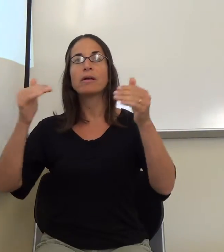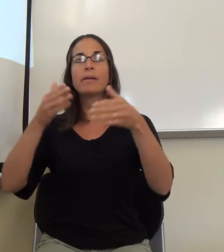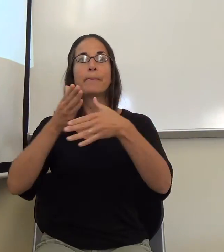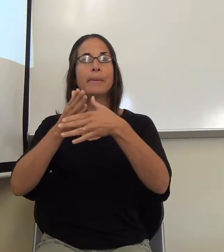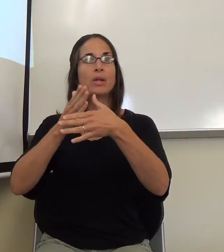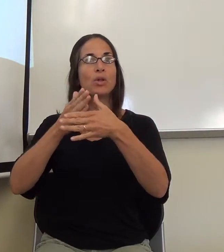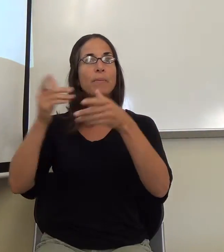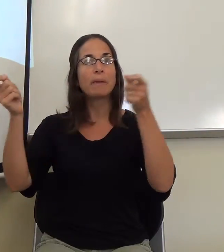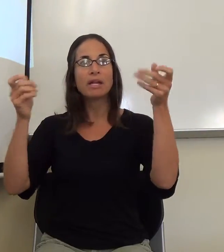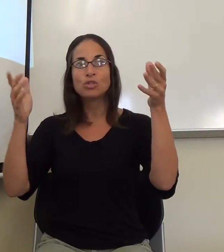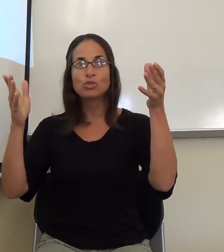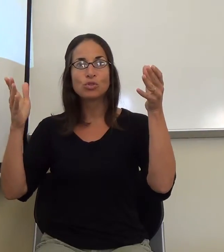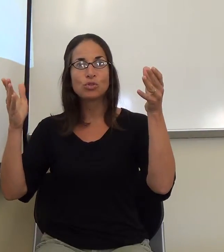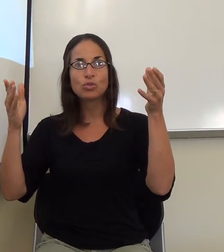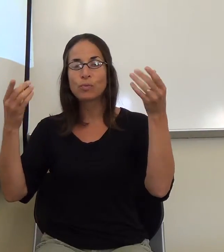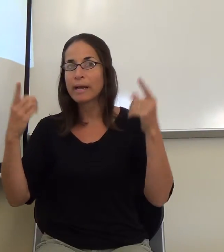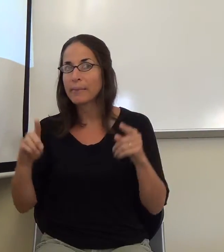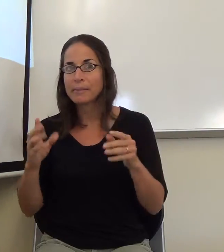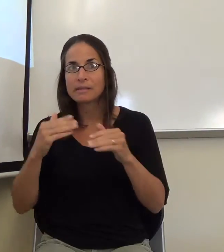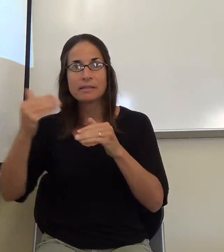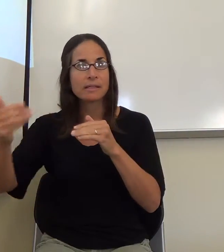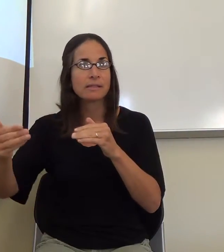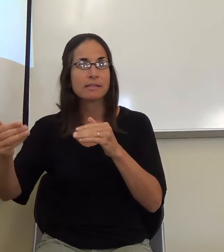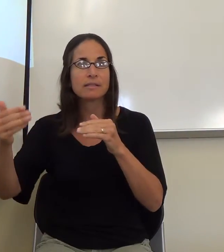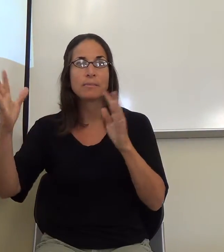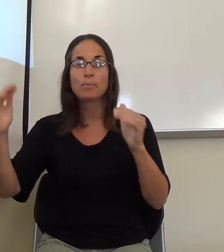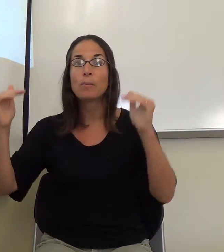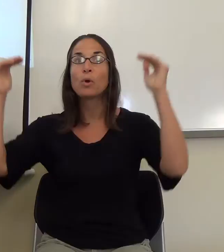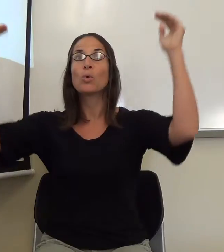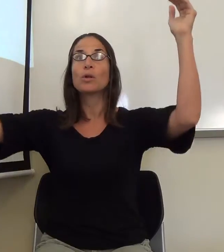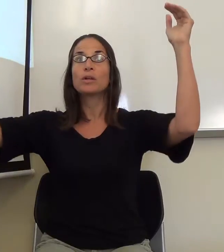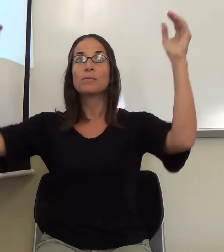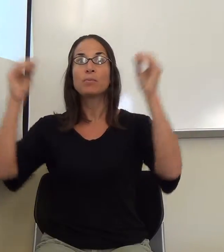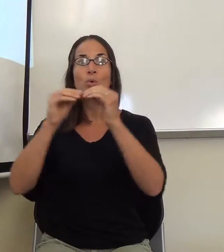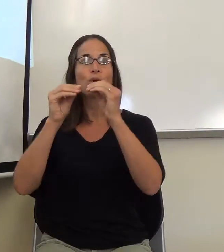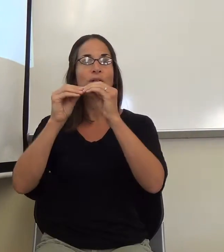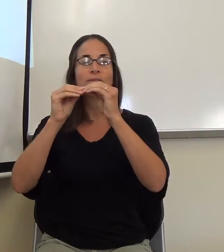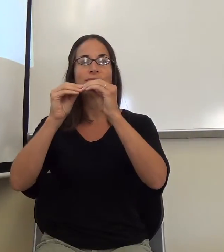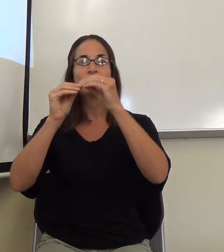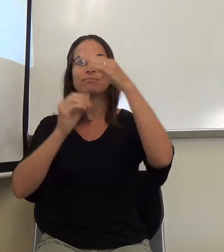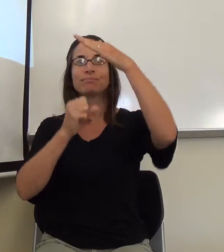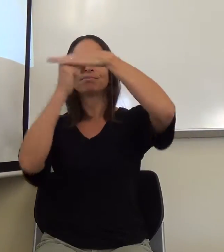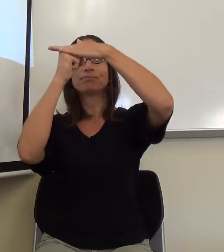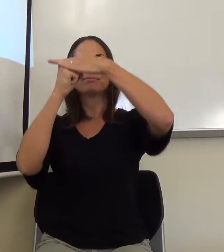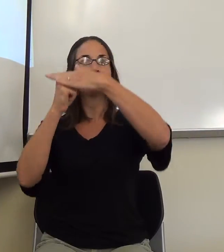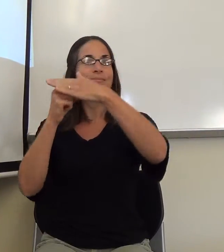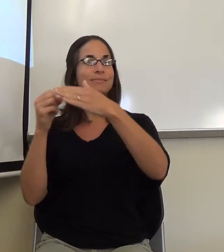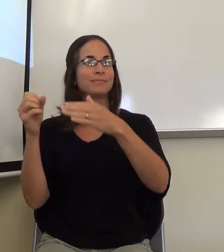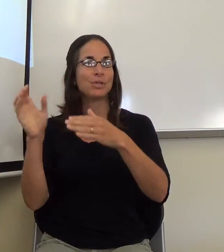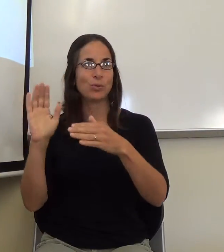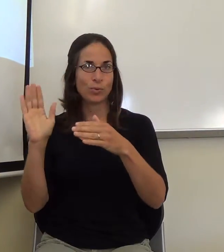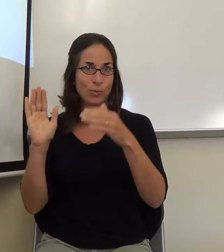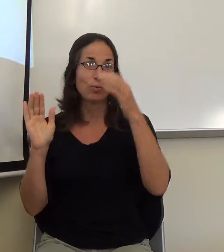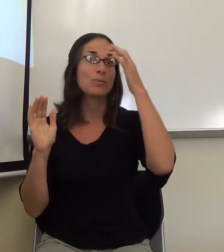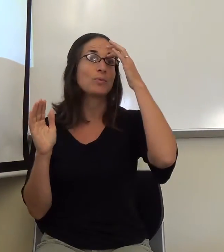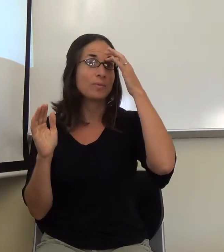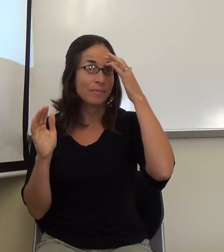what happens? Do they get promoted any farther? No. No, according to this. There's a